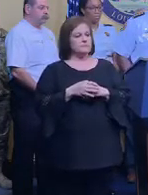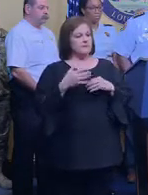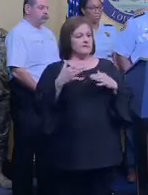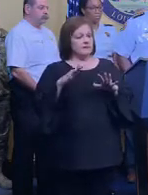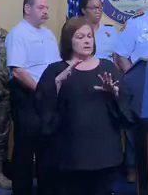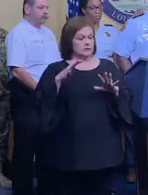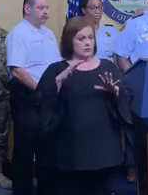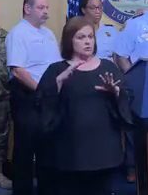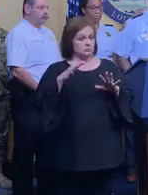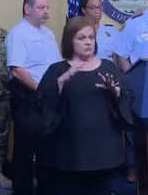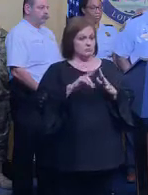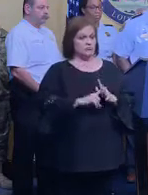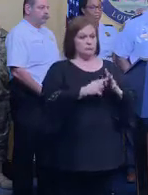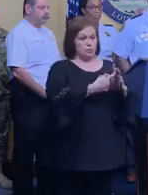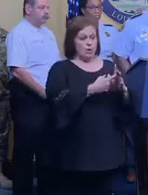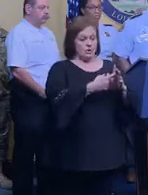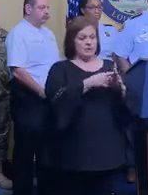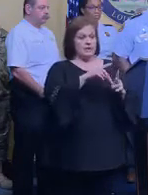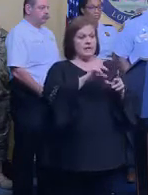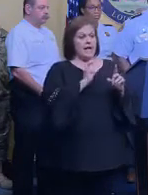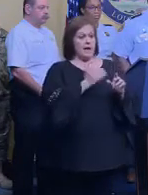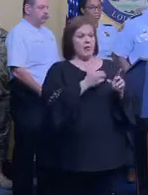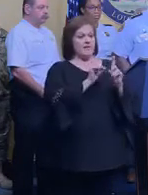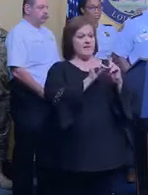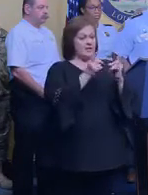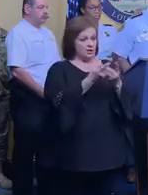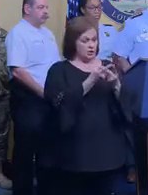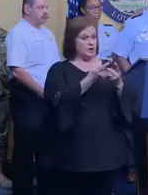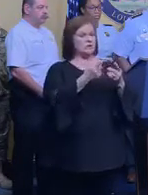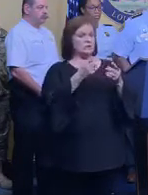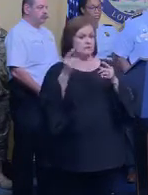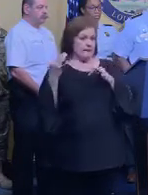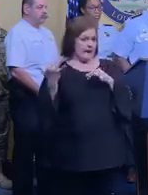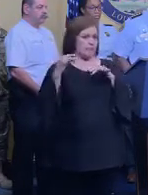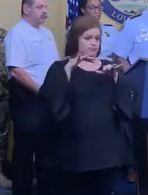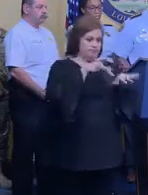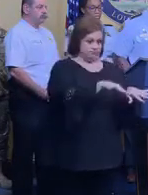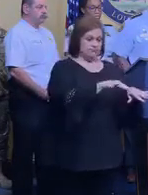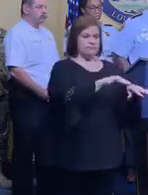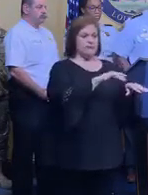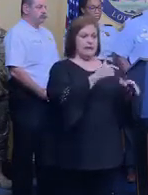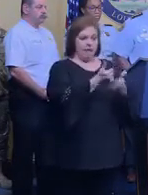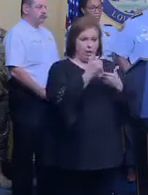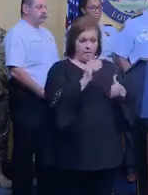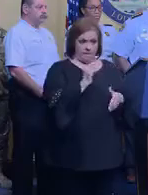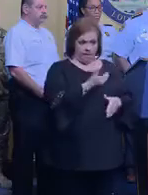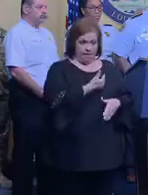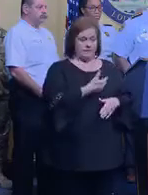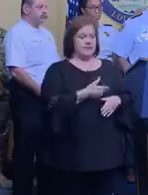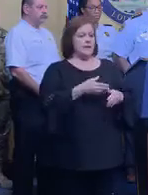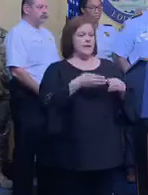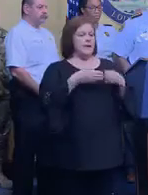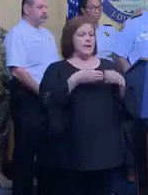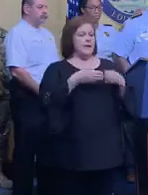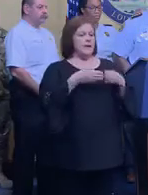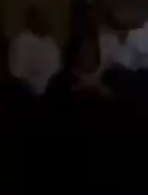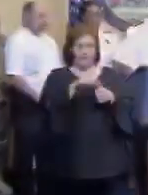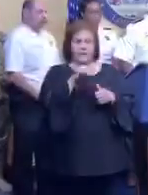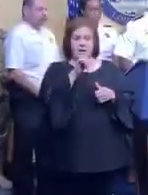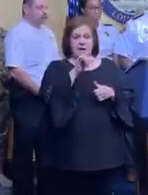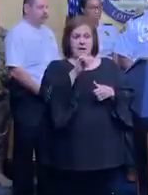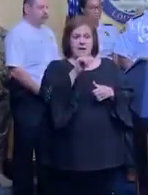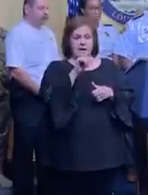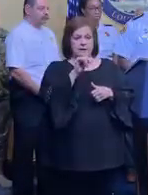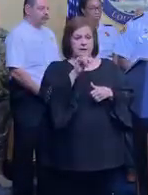out to our various districts as well as the divisions to be deployed as necessary. These boats and generators will be,